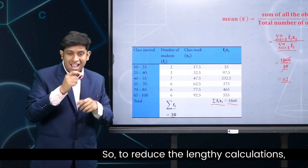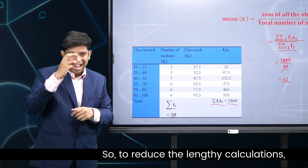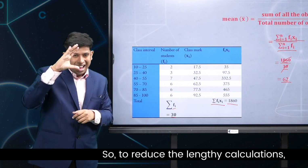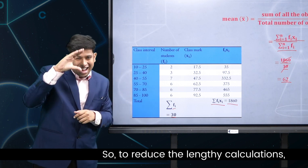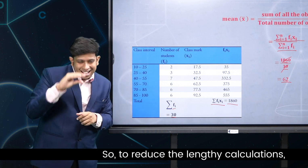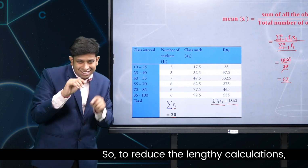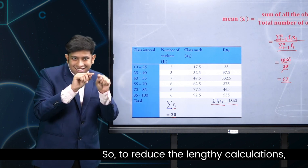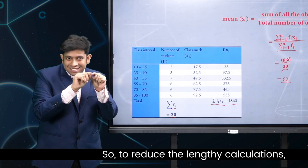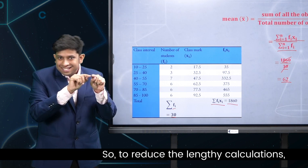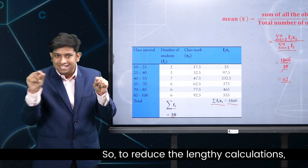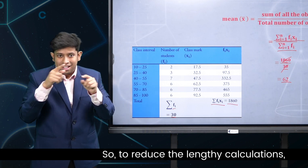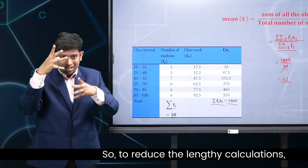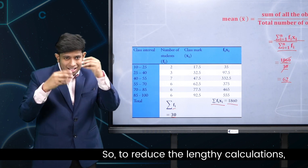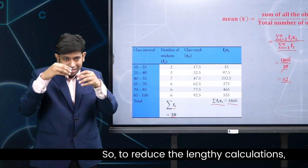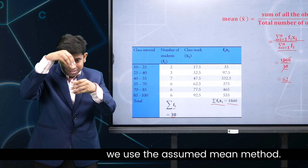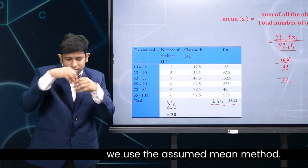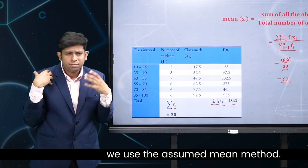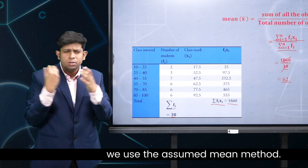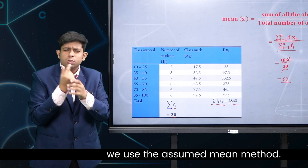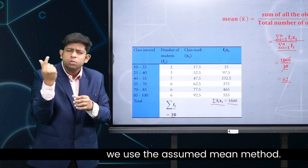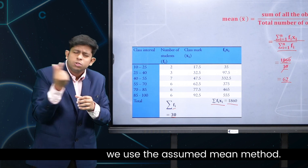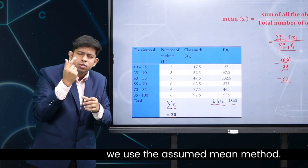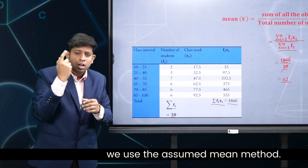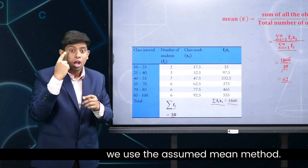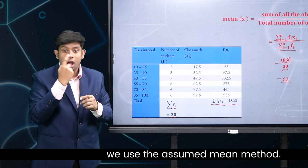So, to reduce the lengthy calculations, we used the assumed mean method.